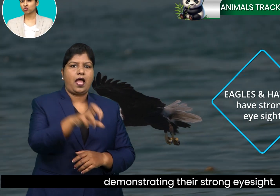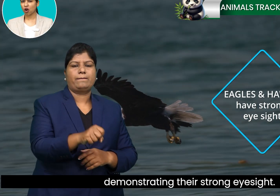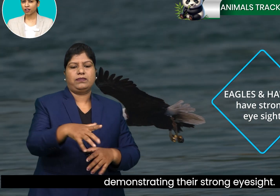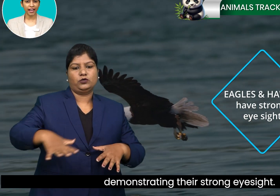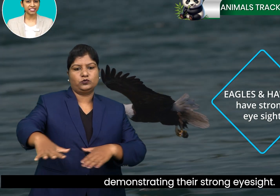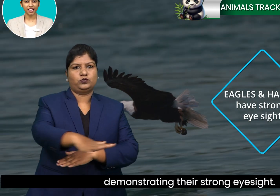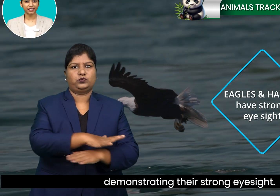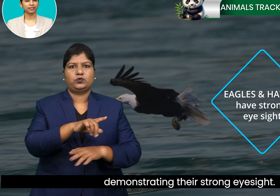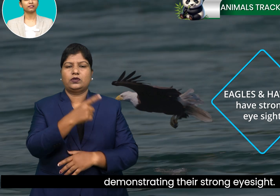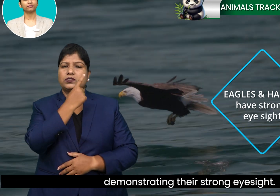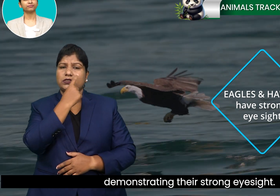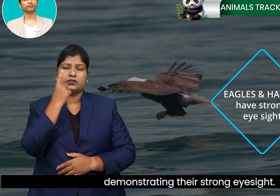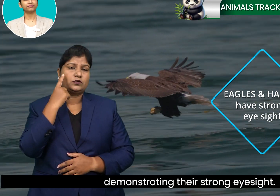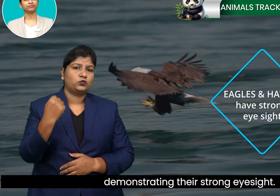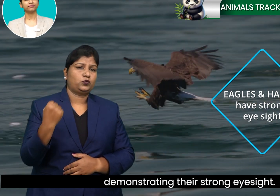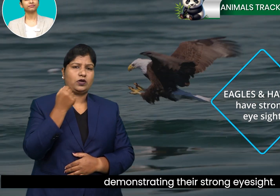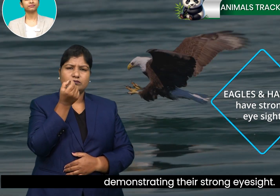their strong eyesight.